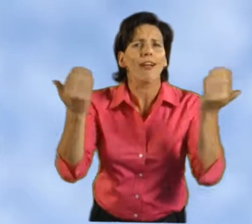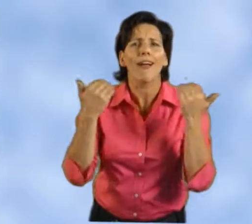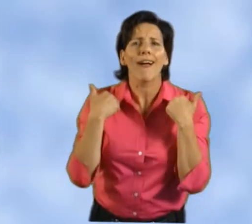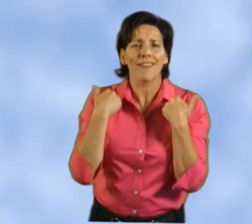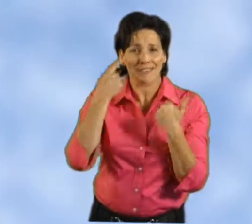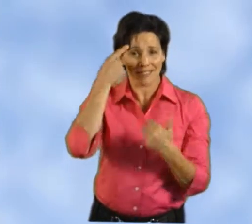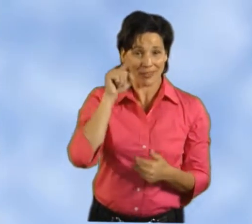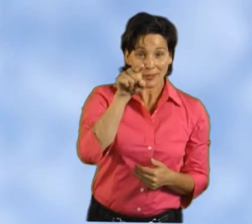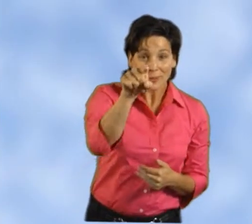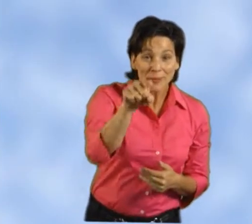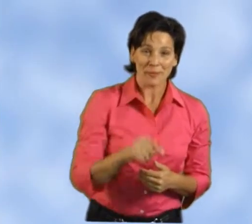or survivorship,